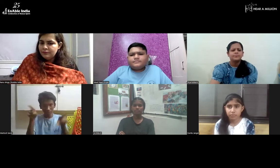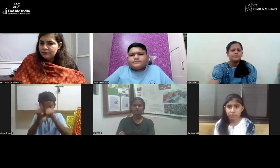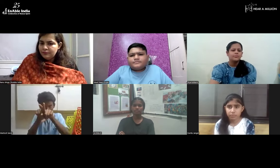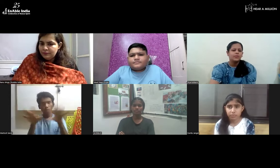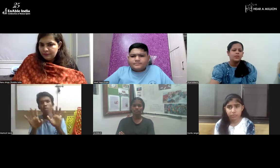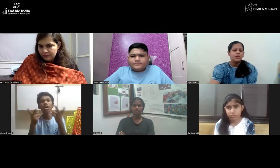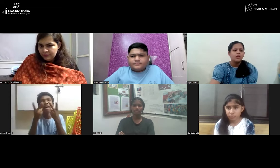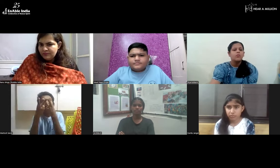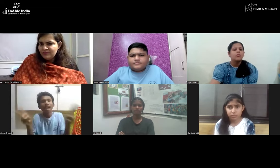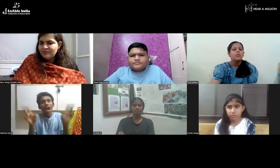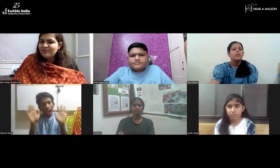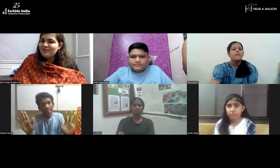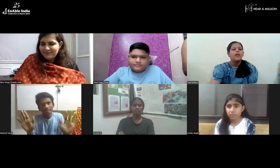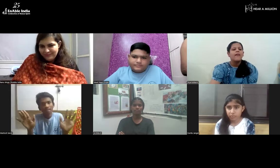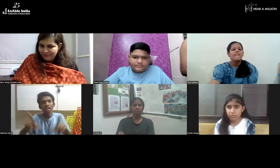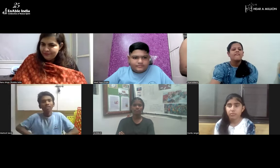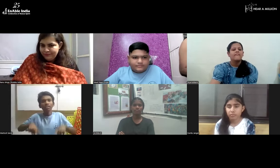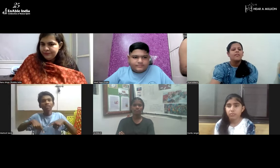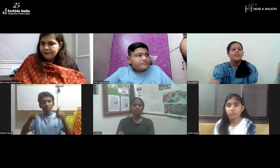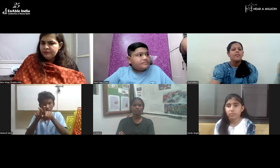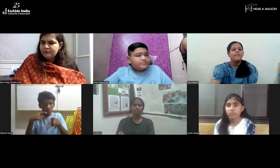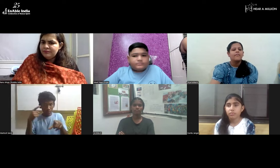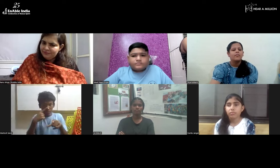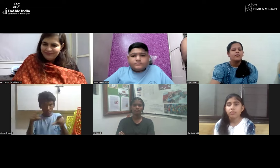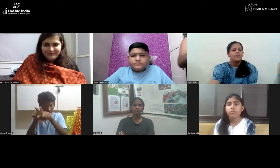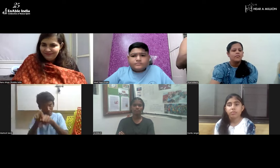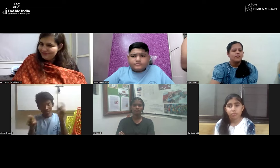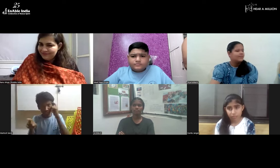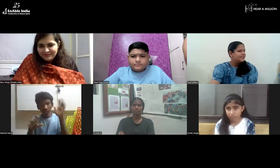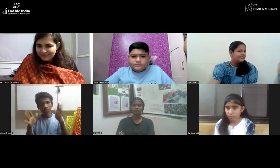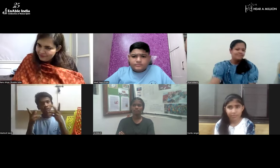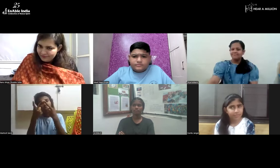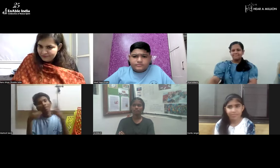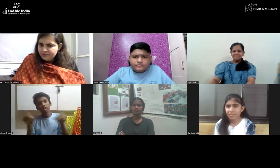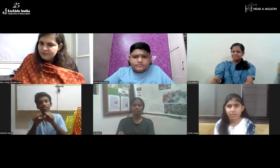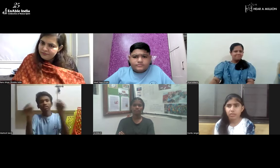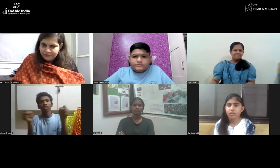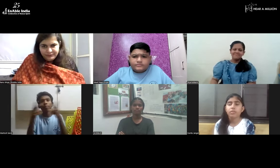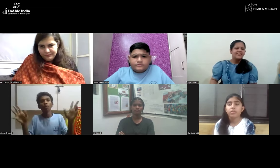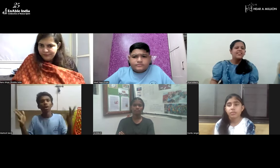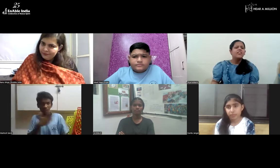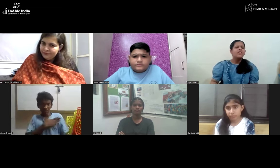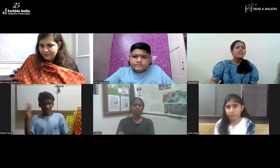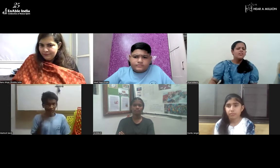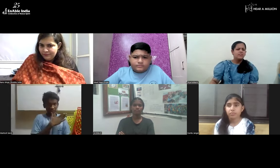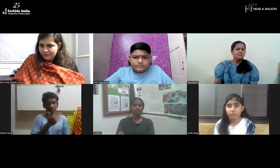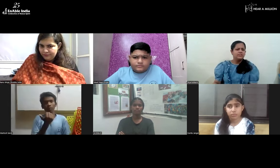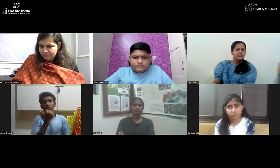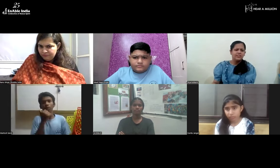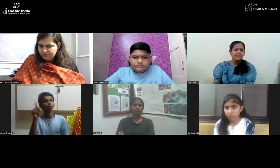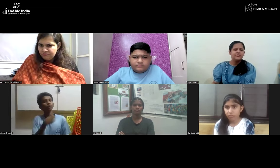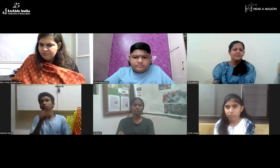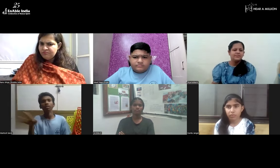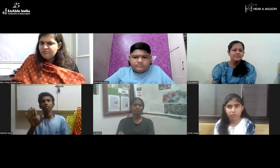thought. Yeah, yeah. So adults are always on the phone, and then those negative effects will also come on the children. We will be